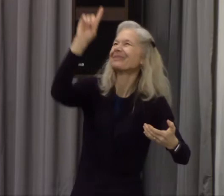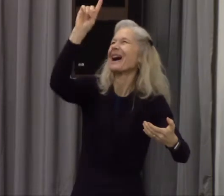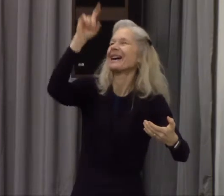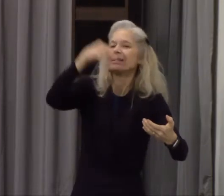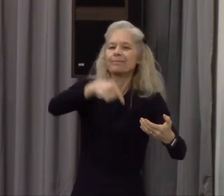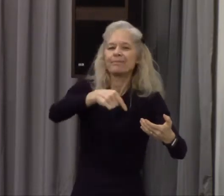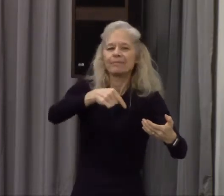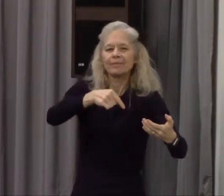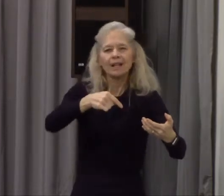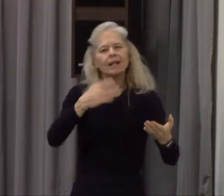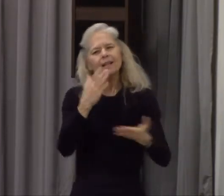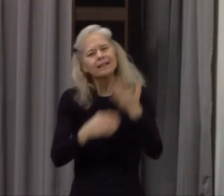up?